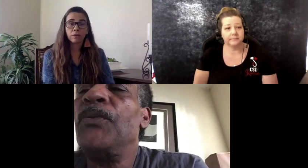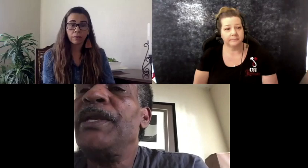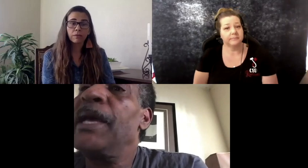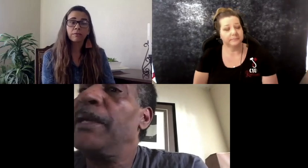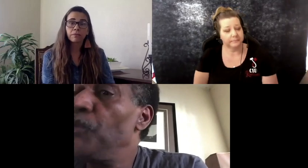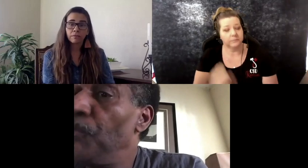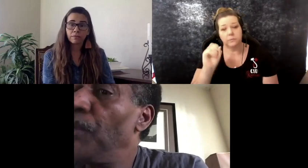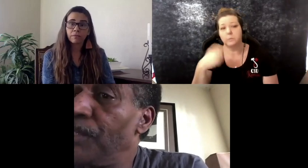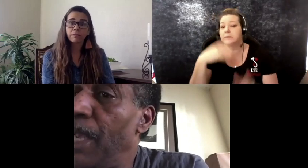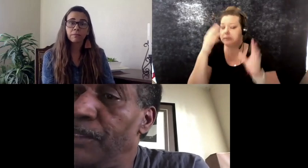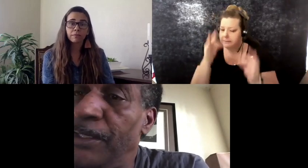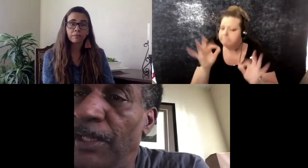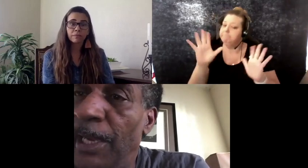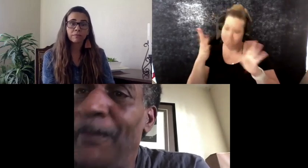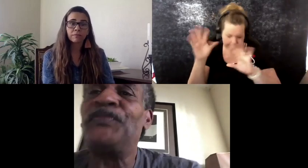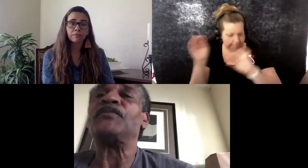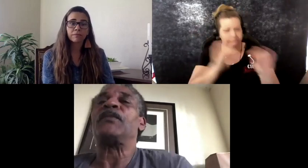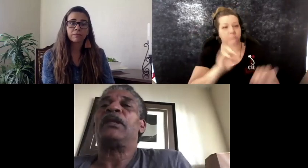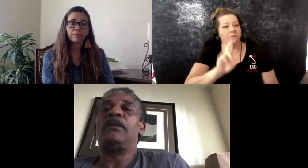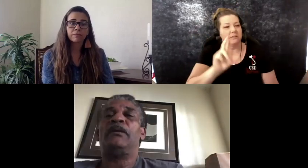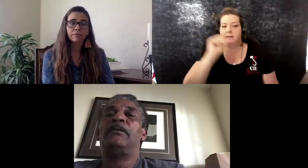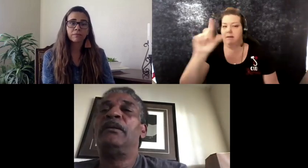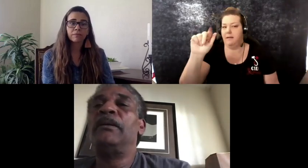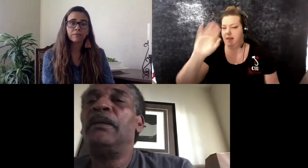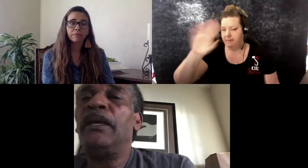So we decided to move to Riverside instead of LA.